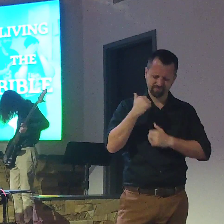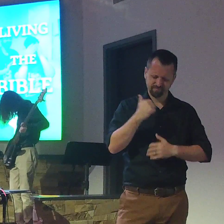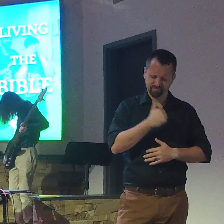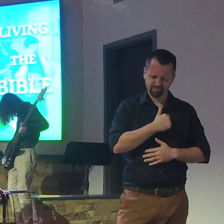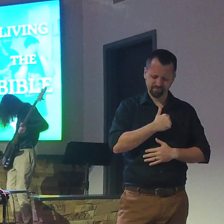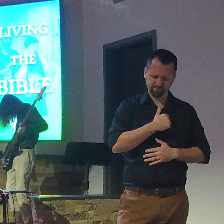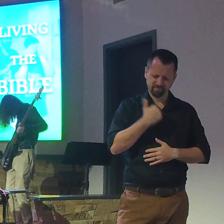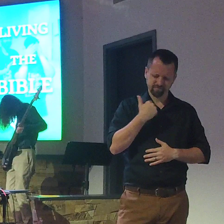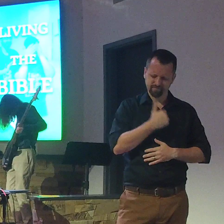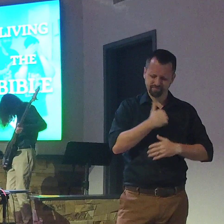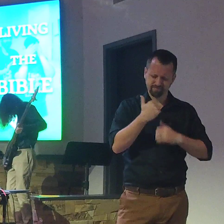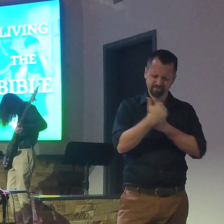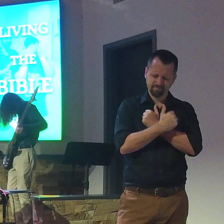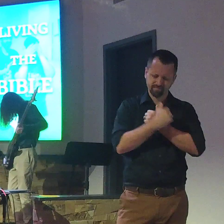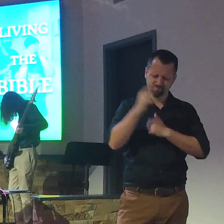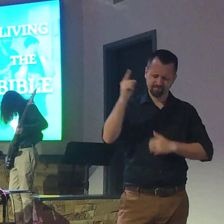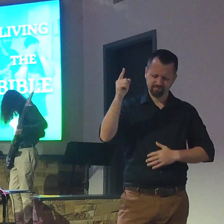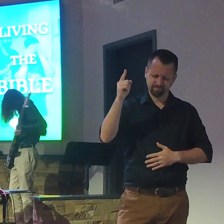and we love you.